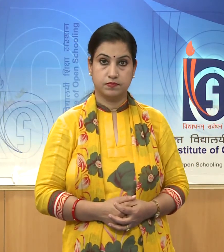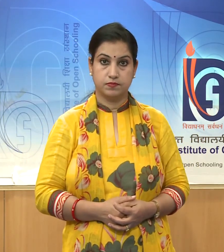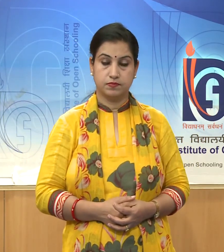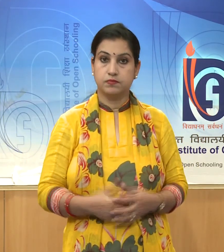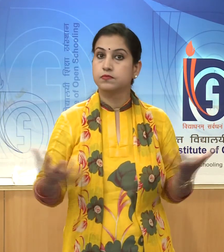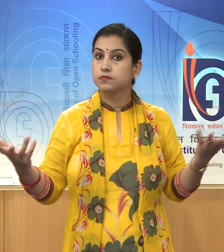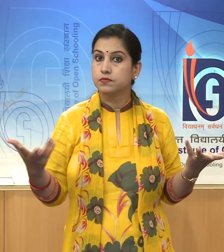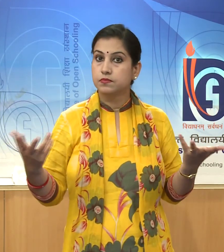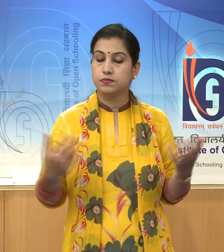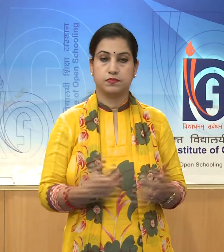were